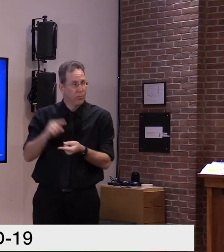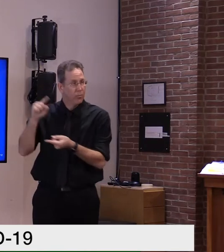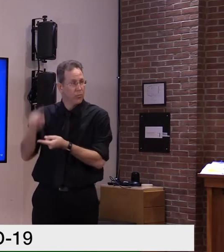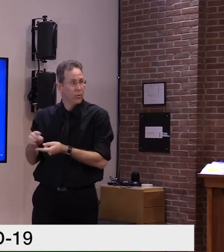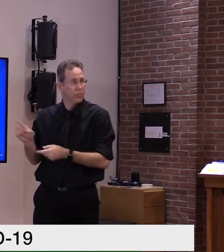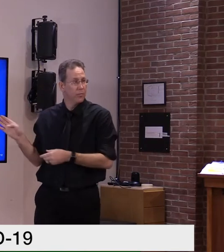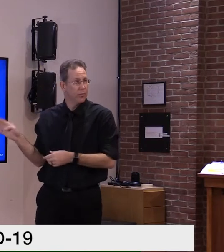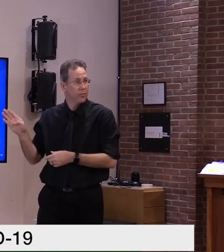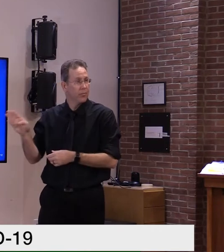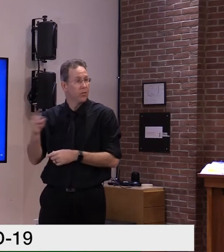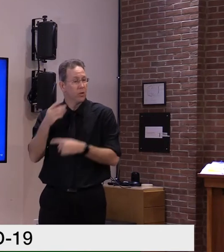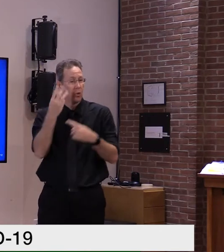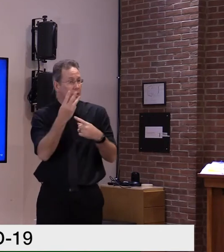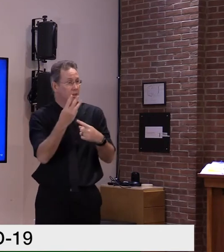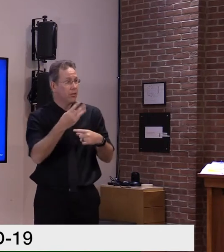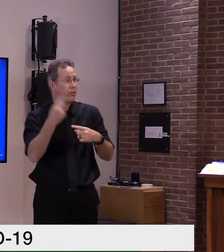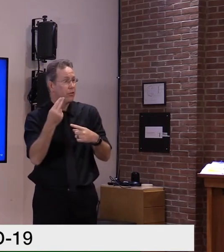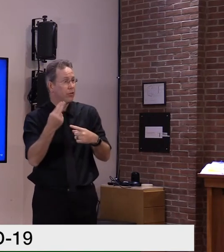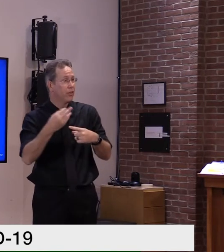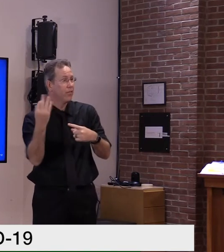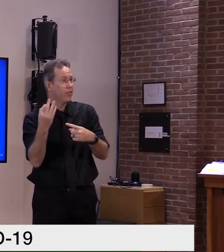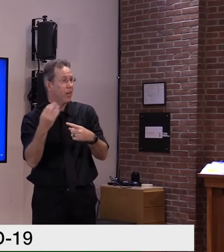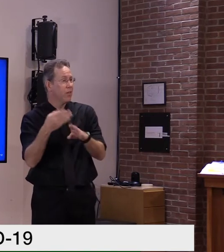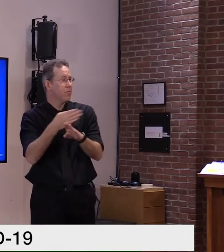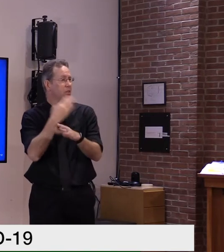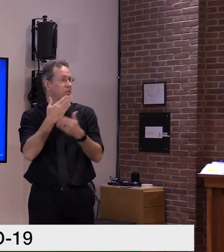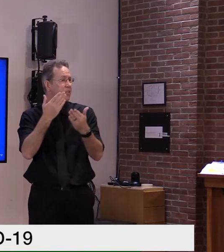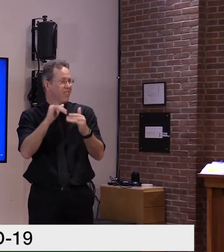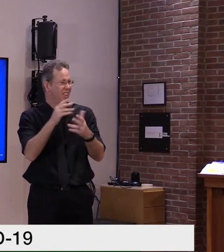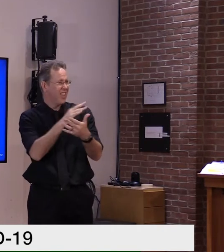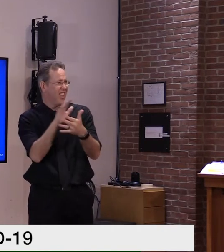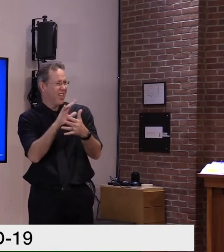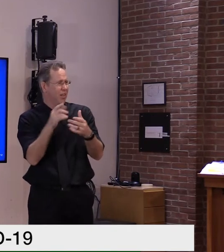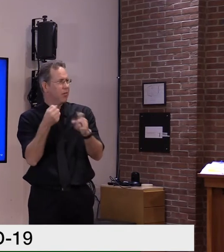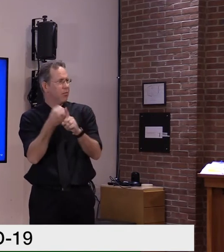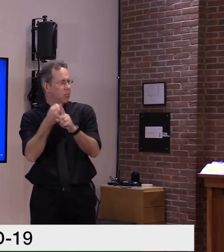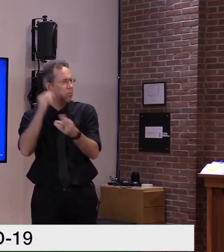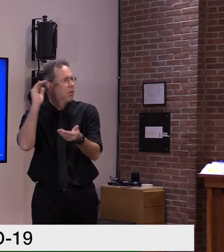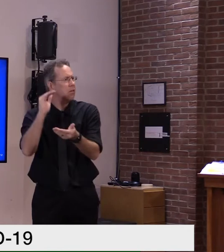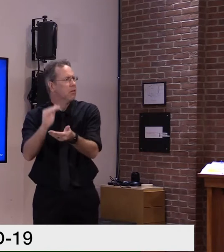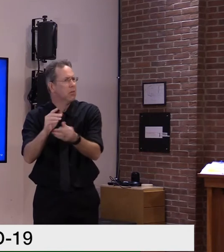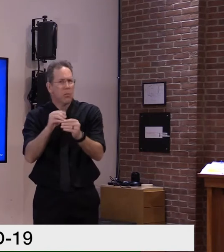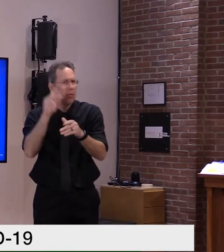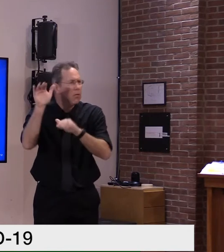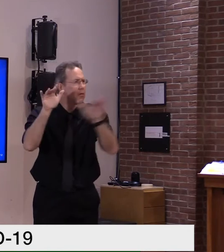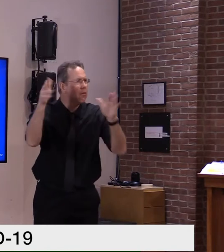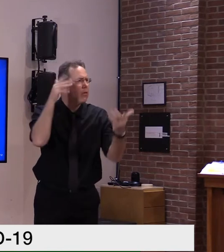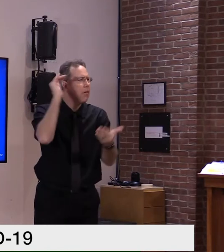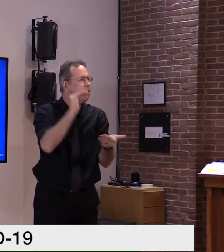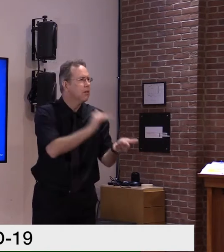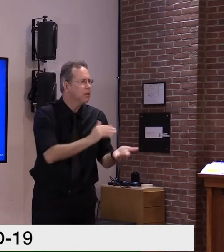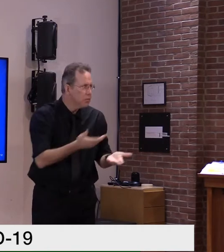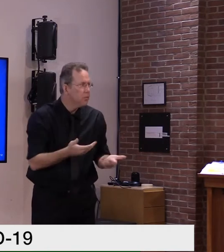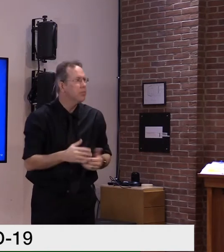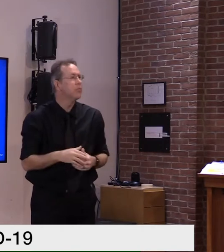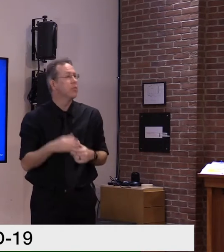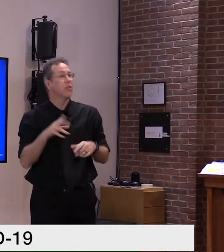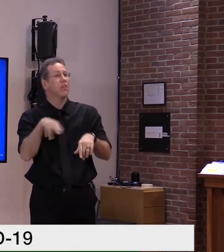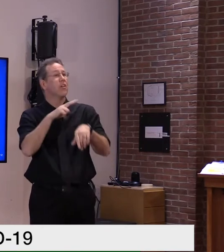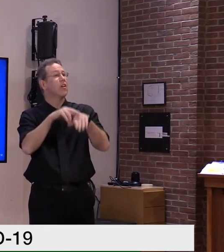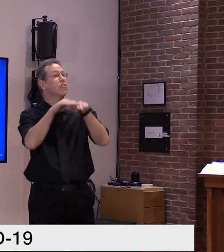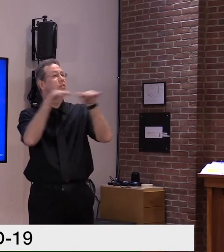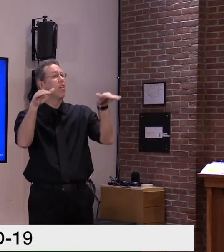to 2019. Further, air travel is down both nationally and locally.